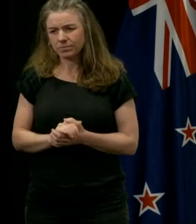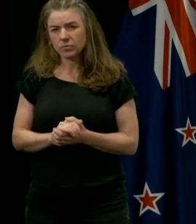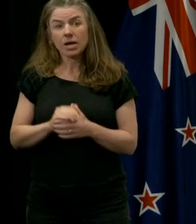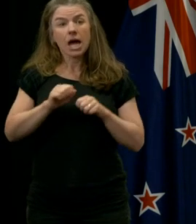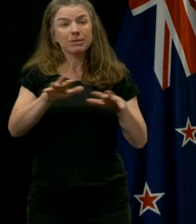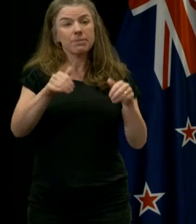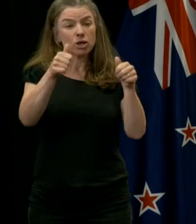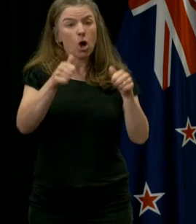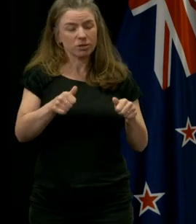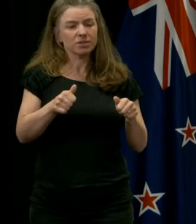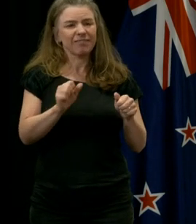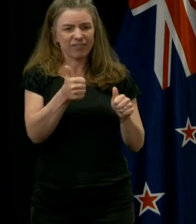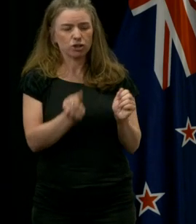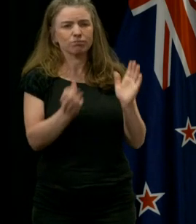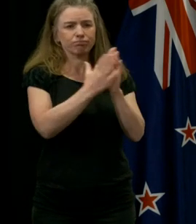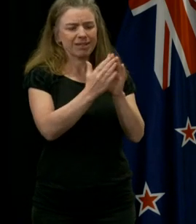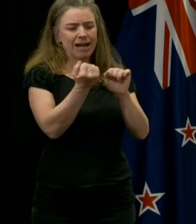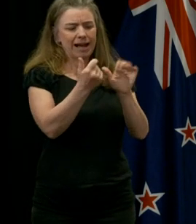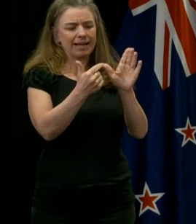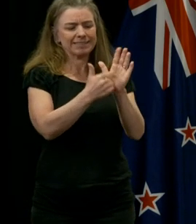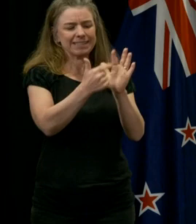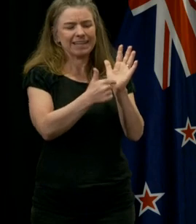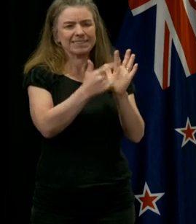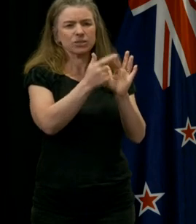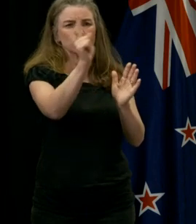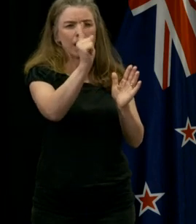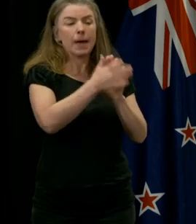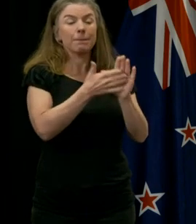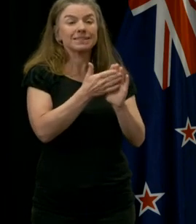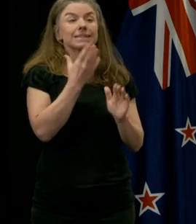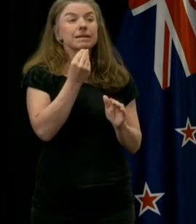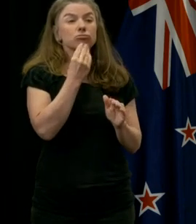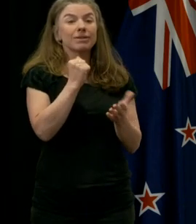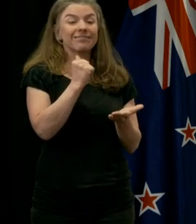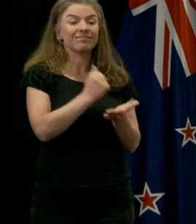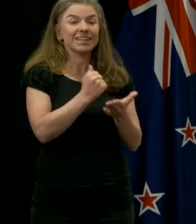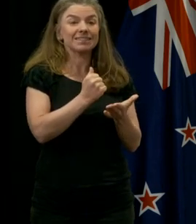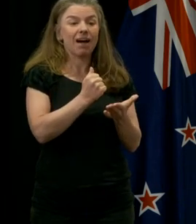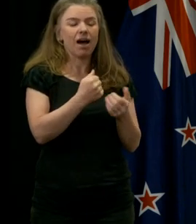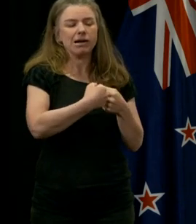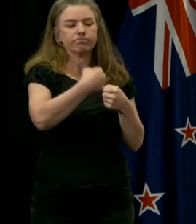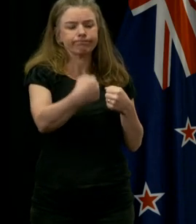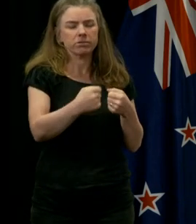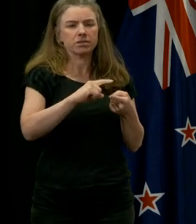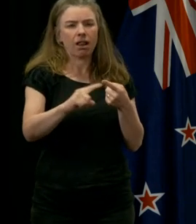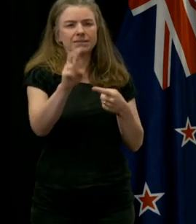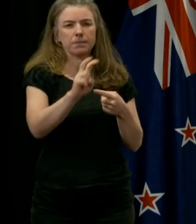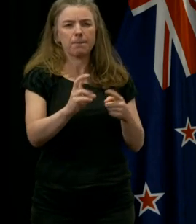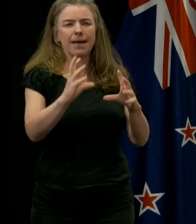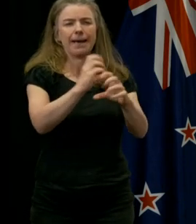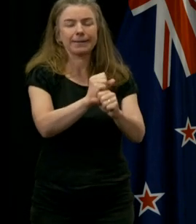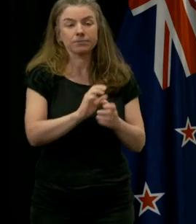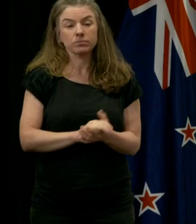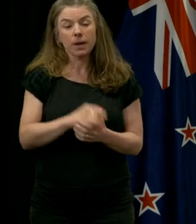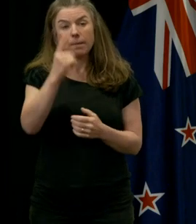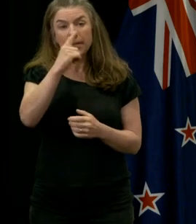was gazetted today and ensures that temporary visas are automatically extended to late September. Travellers